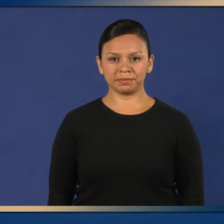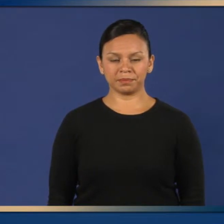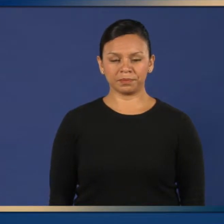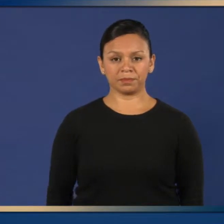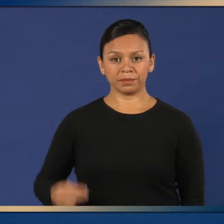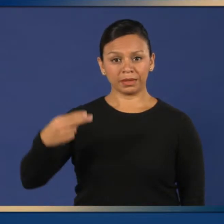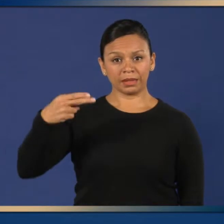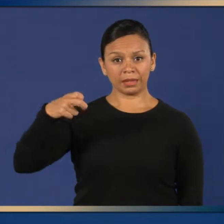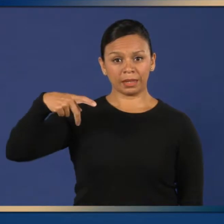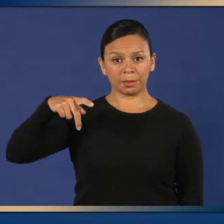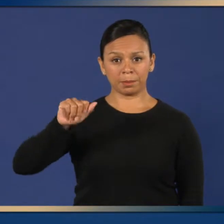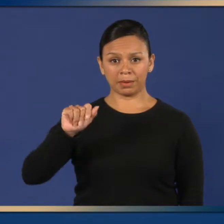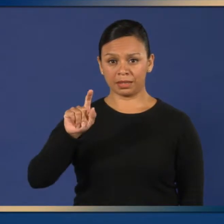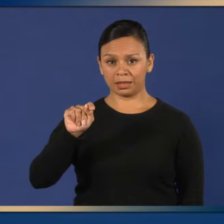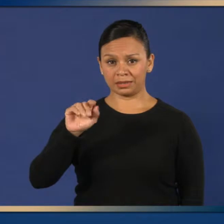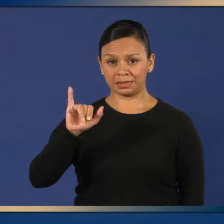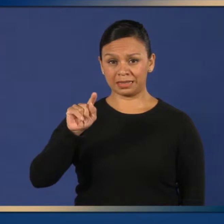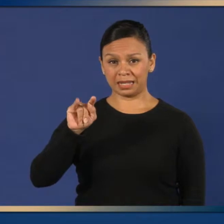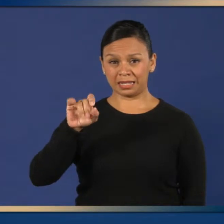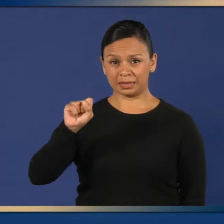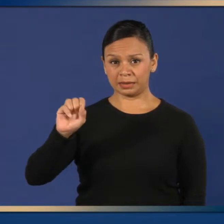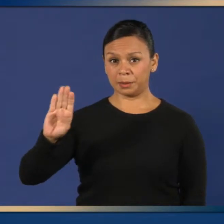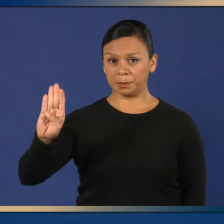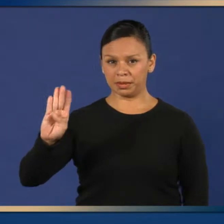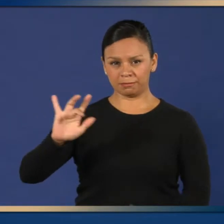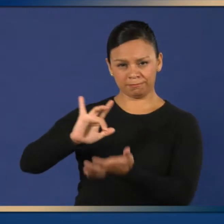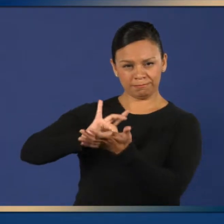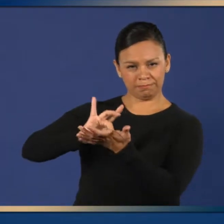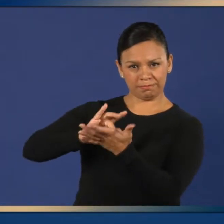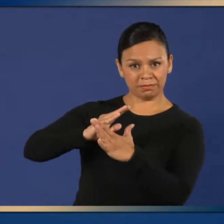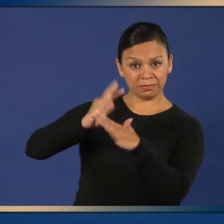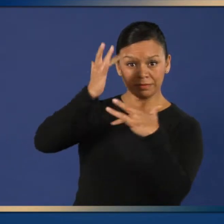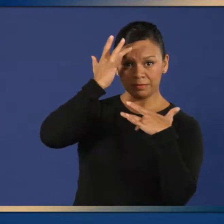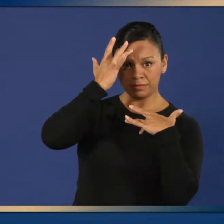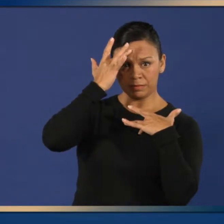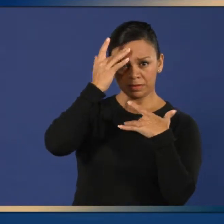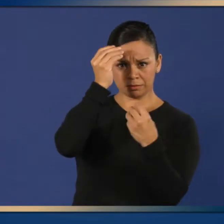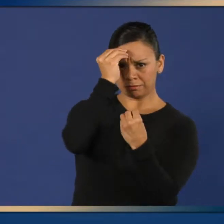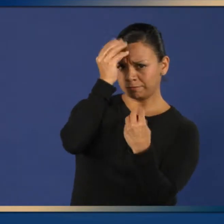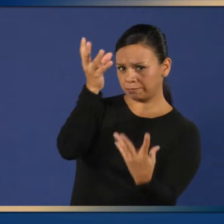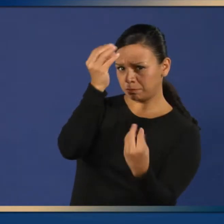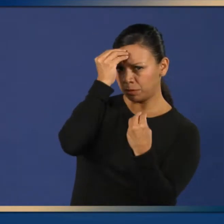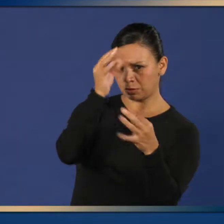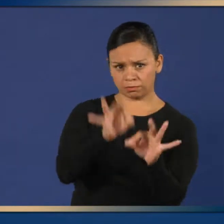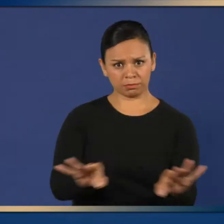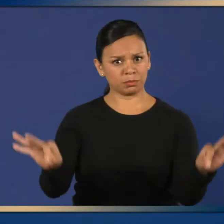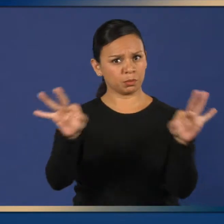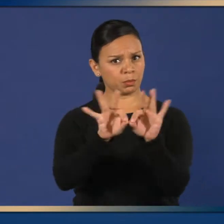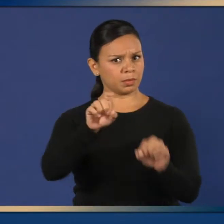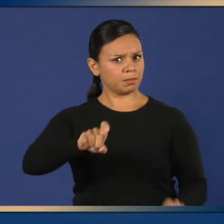Hepatitis B vaccine. What you need to know.